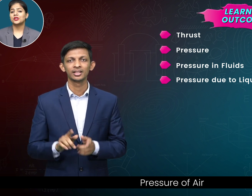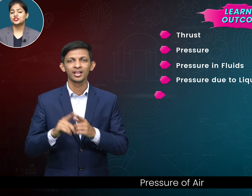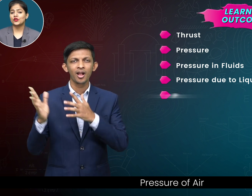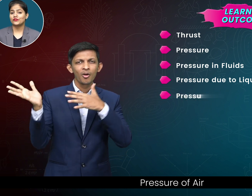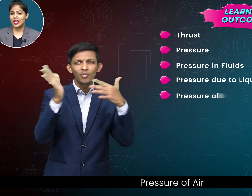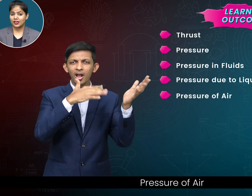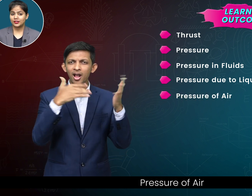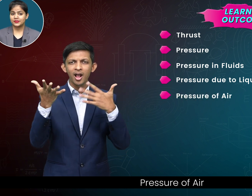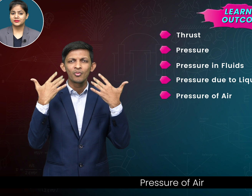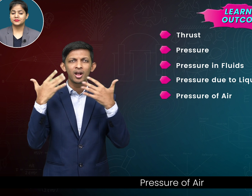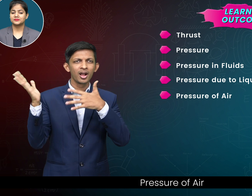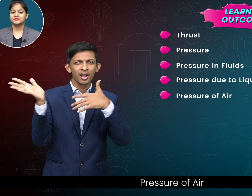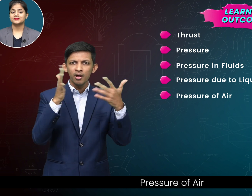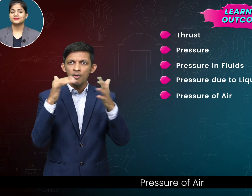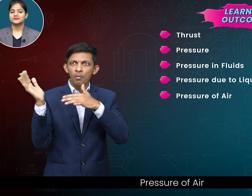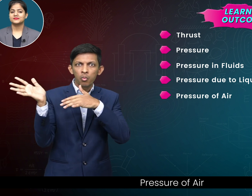pressure of air,